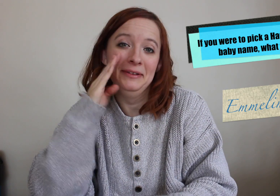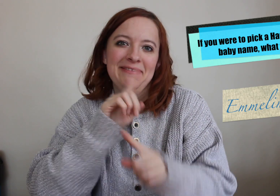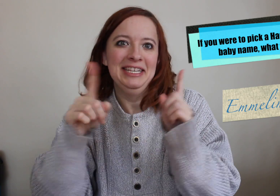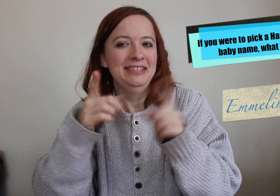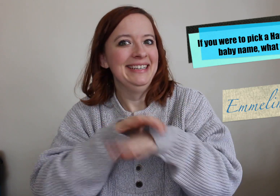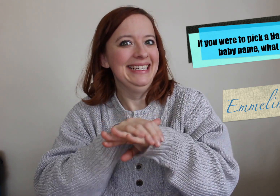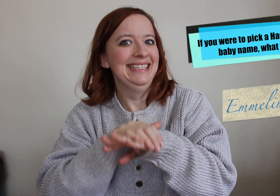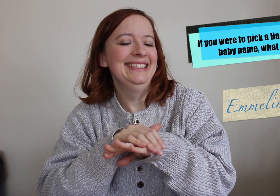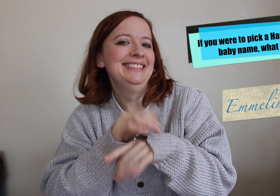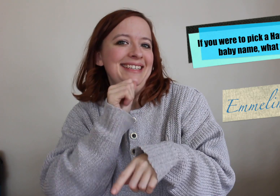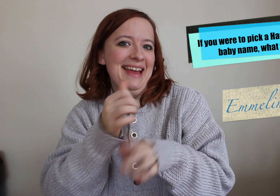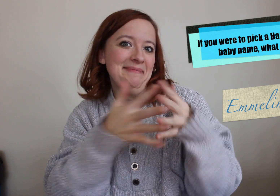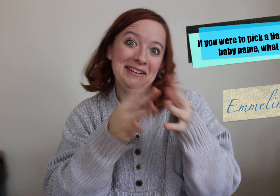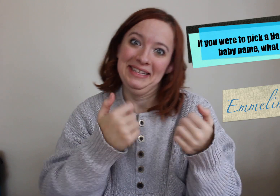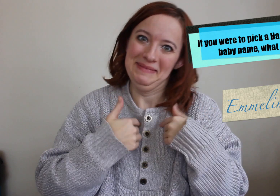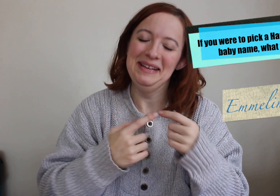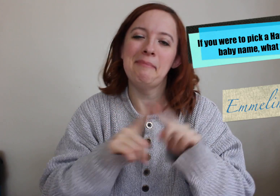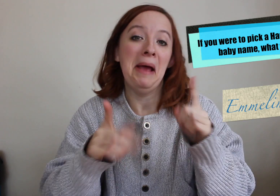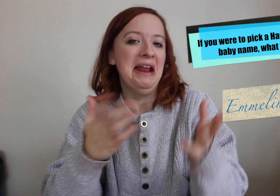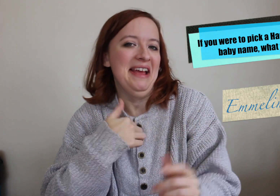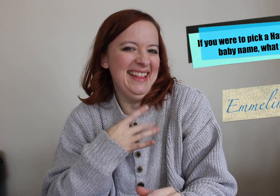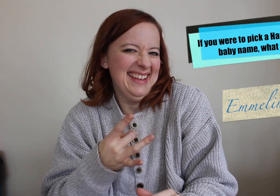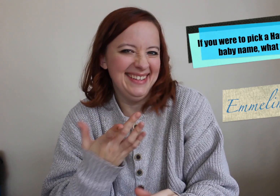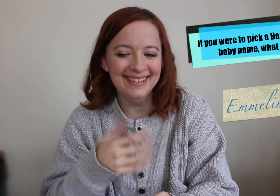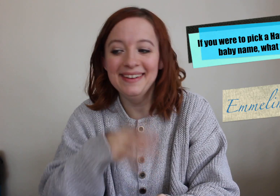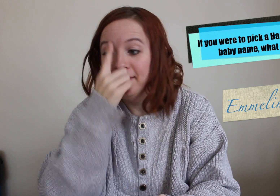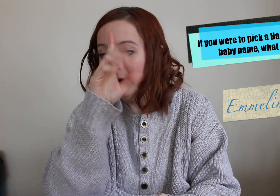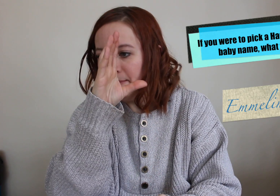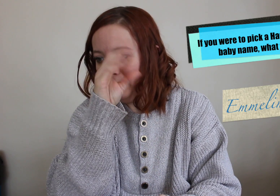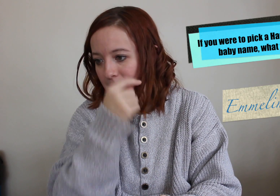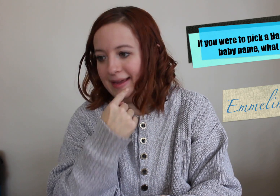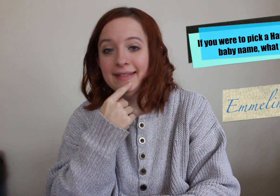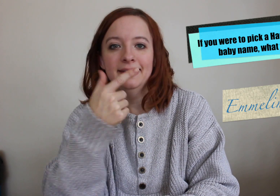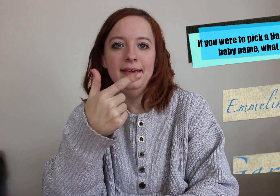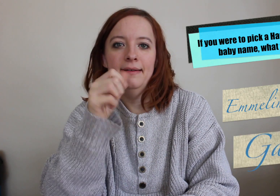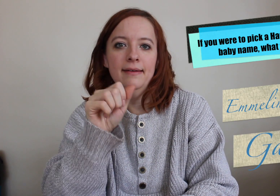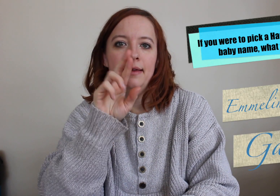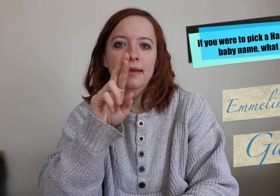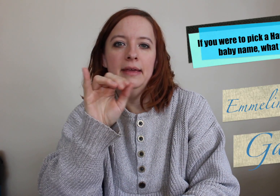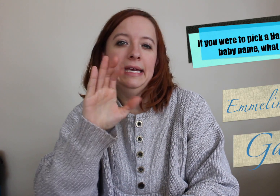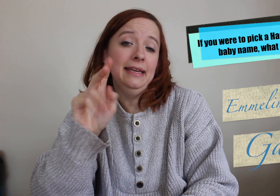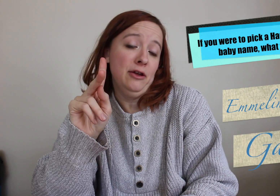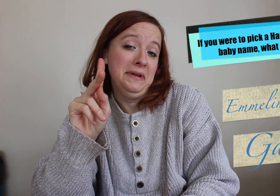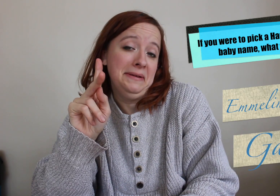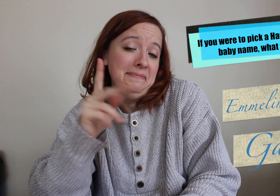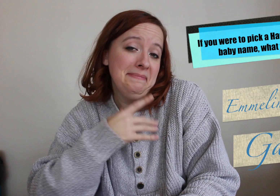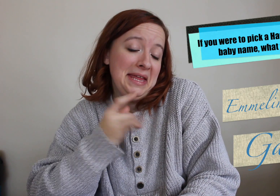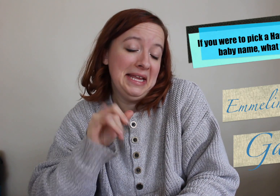name Poppy. I know it's kind of more English. It's not really an American name like I am, but I like it. And then for a boy, I said Garrick.